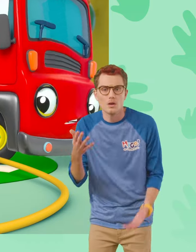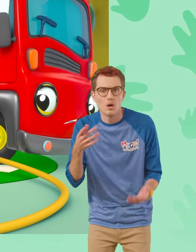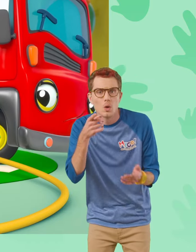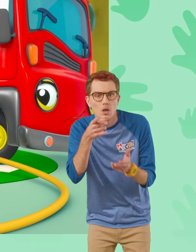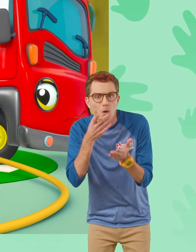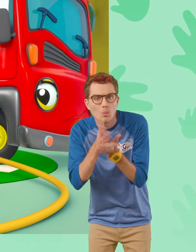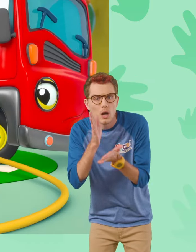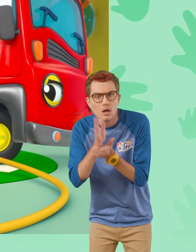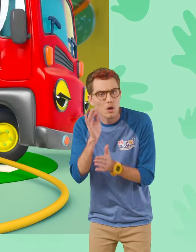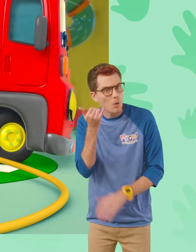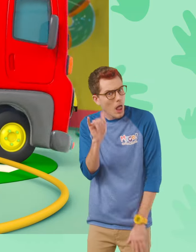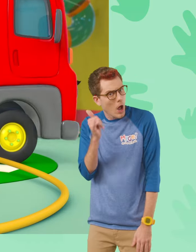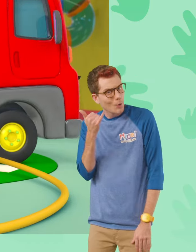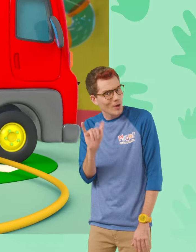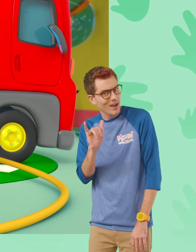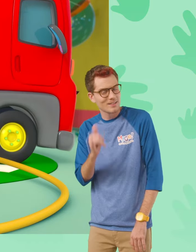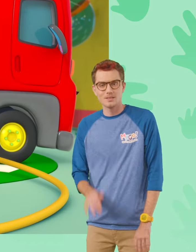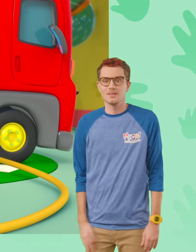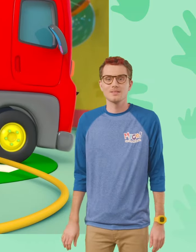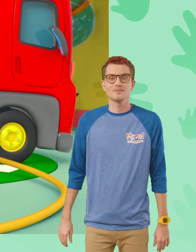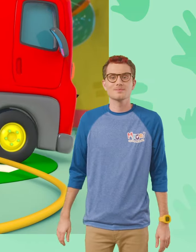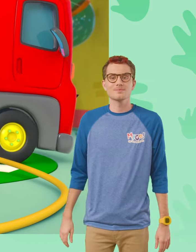Are you all right, Yellow?